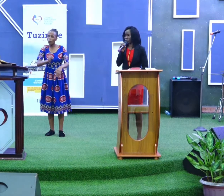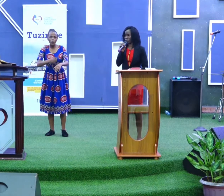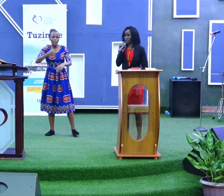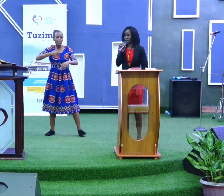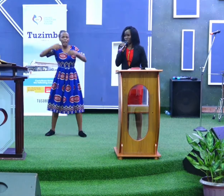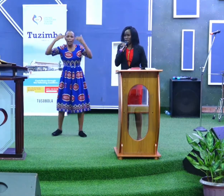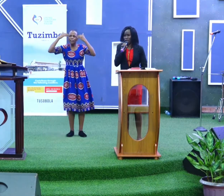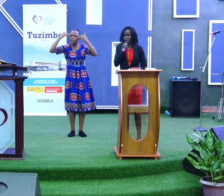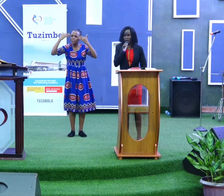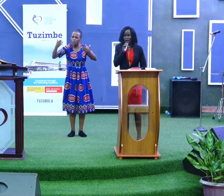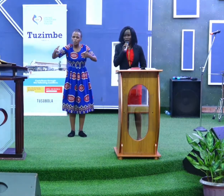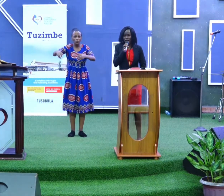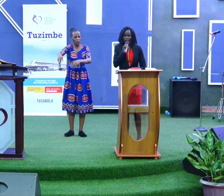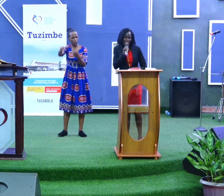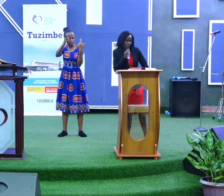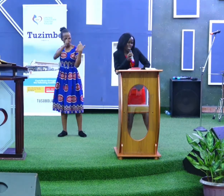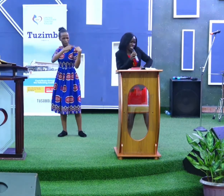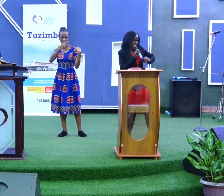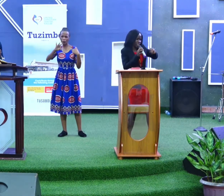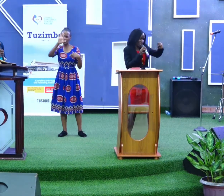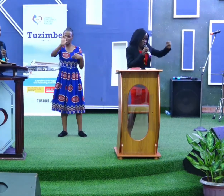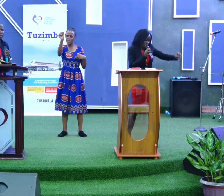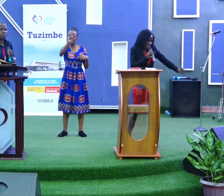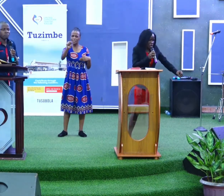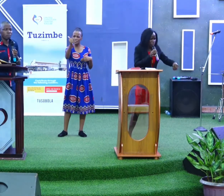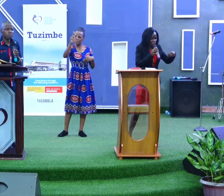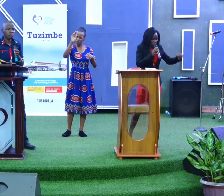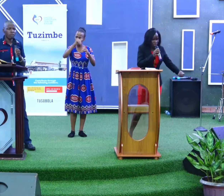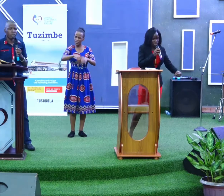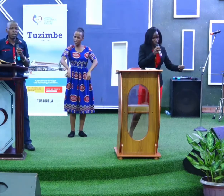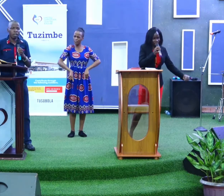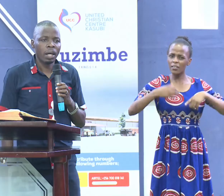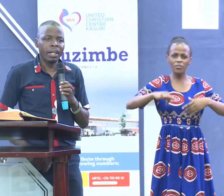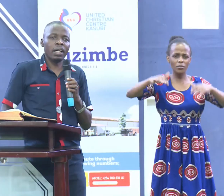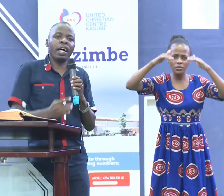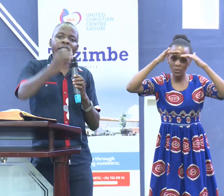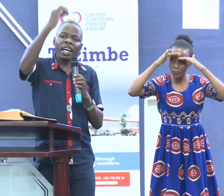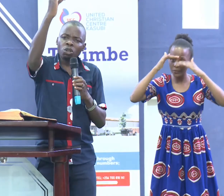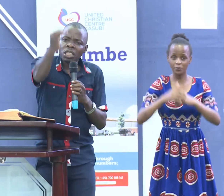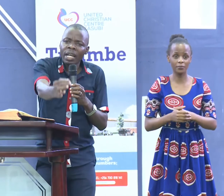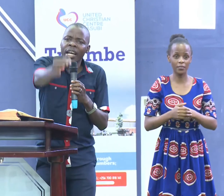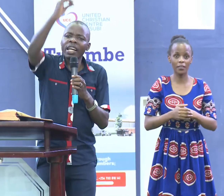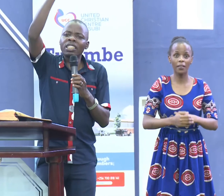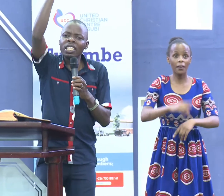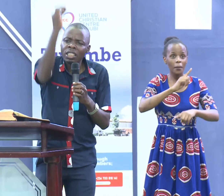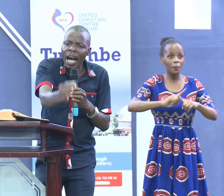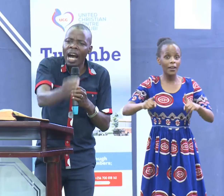hating Esau. And I even didn't know the meaning or the importance of Esau in Jacob's